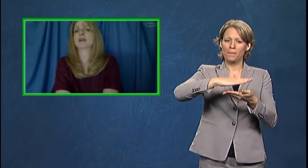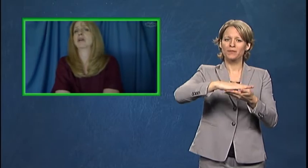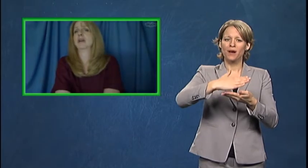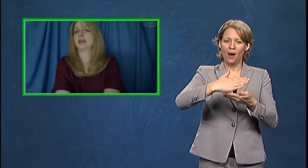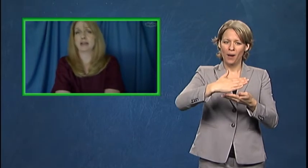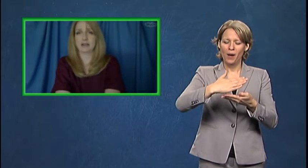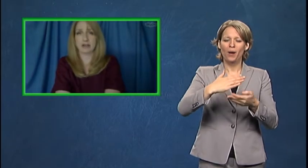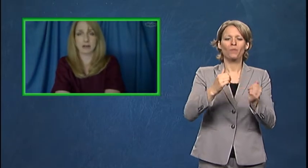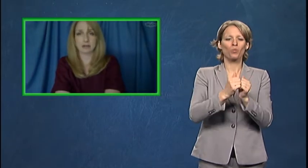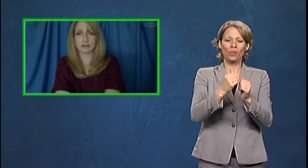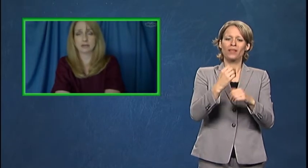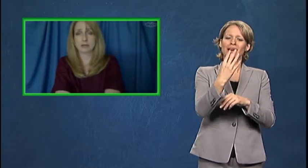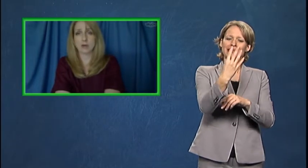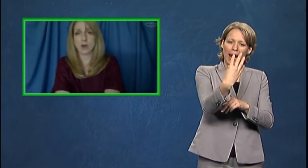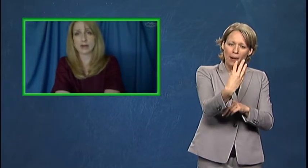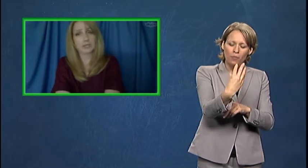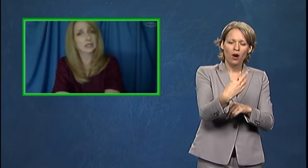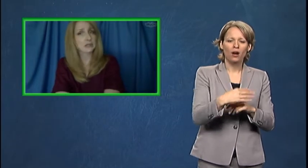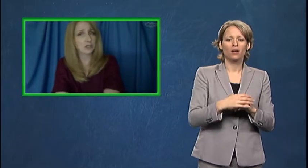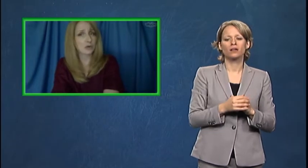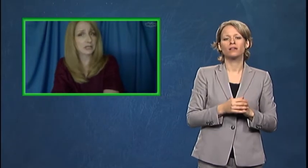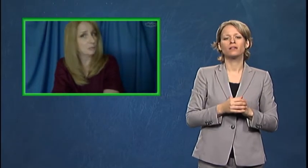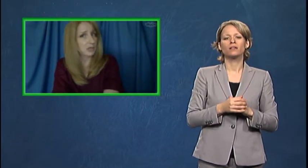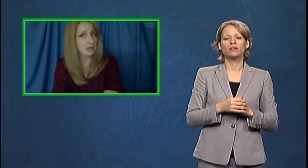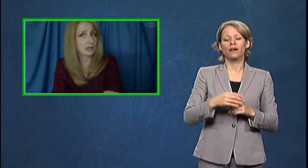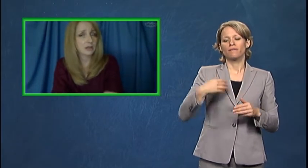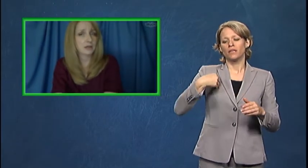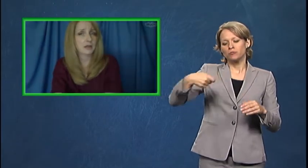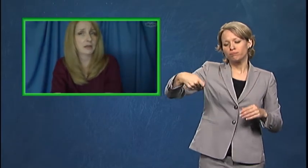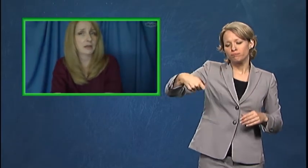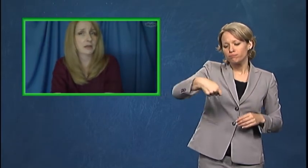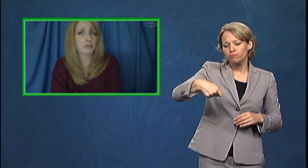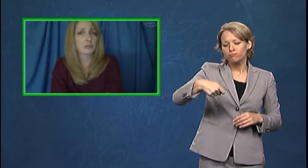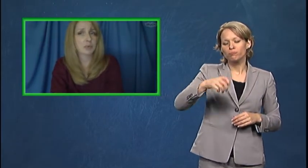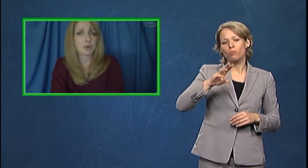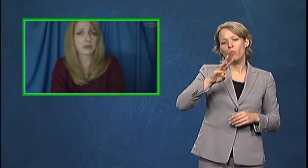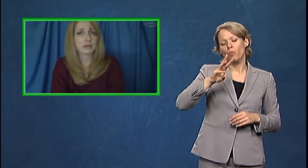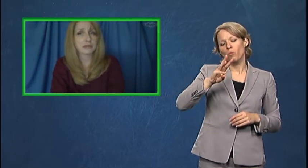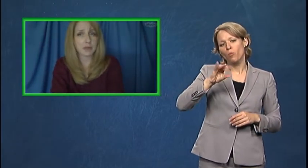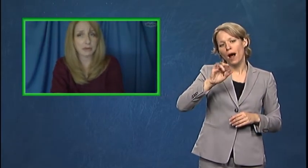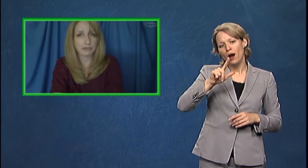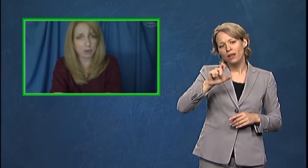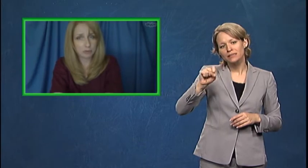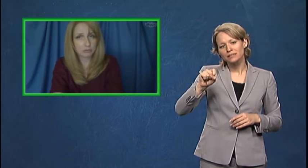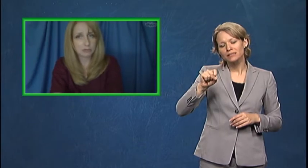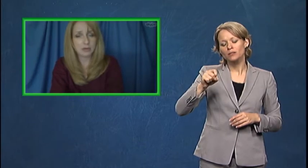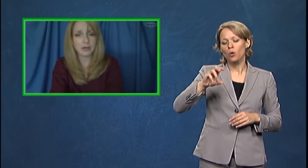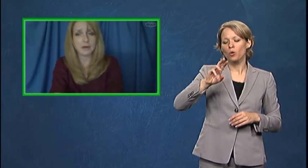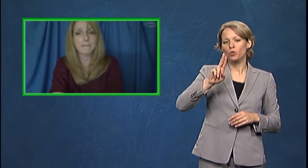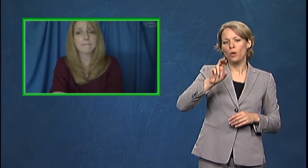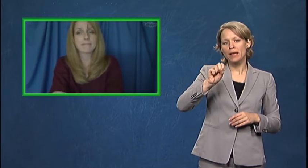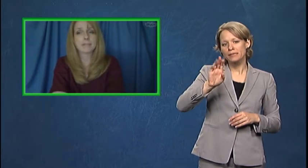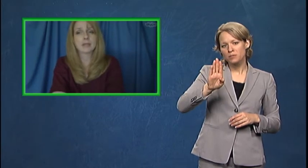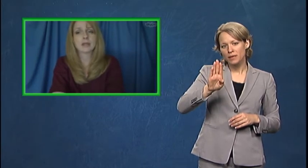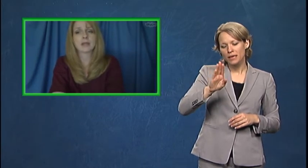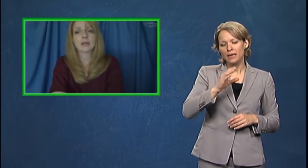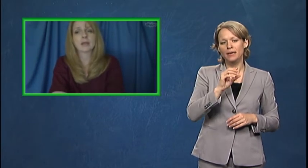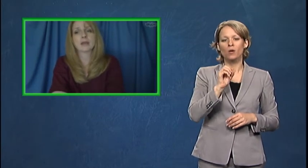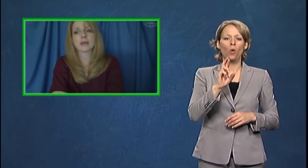camera and a wireless USB port microphone.